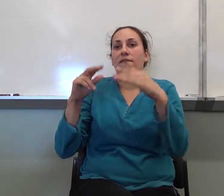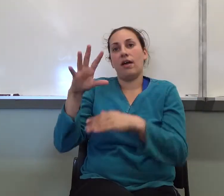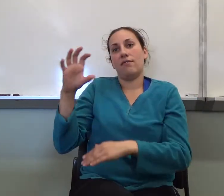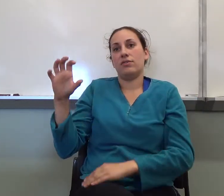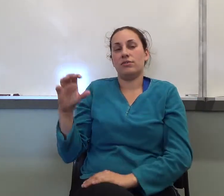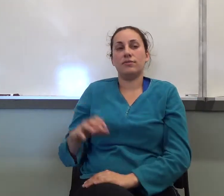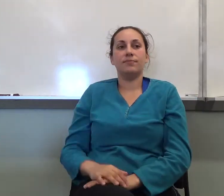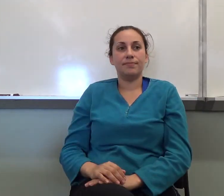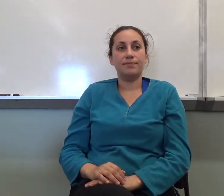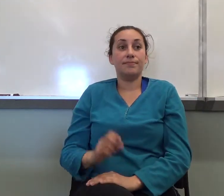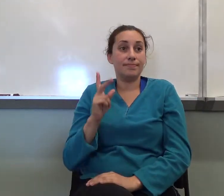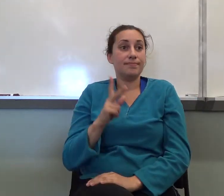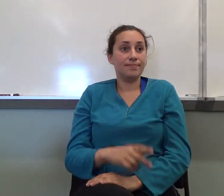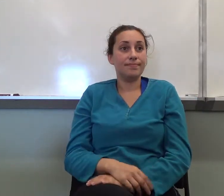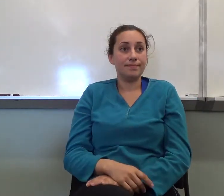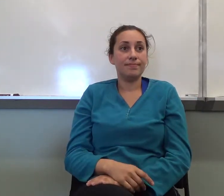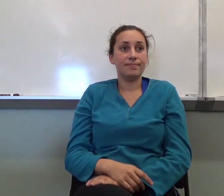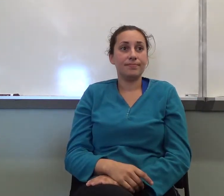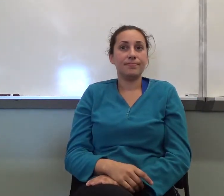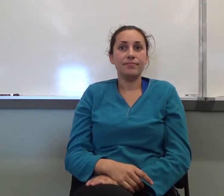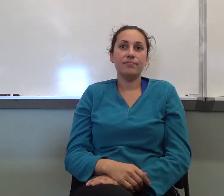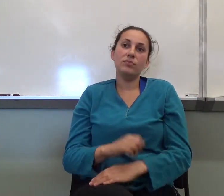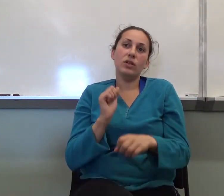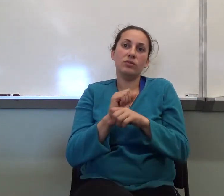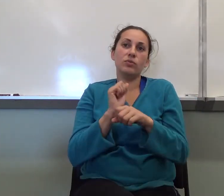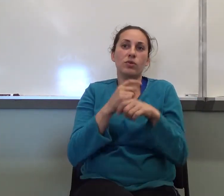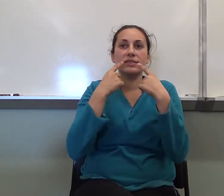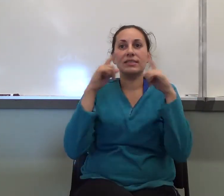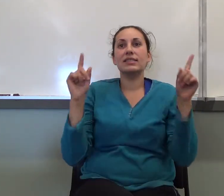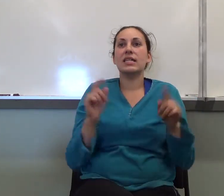than 500. So these work.